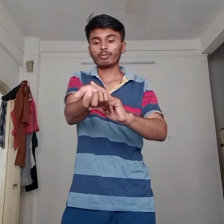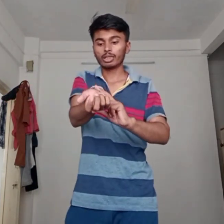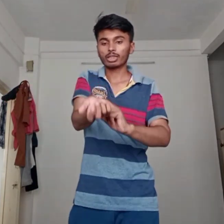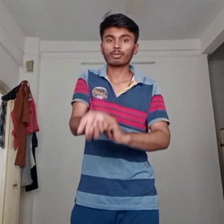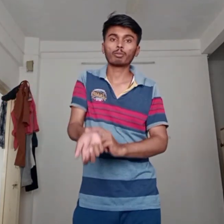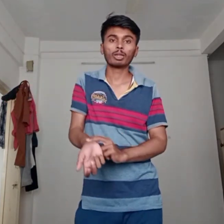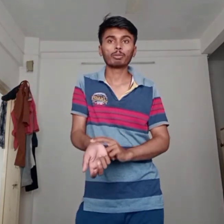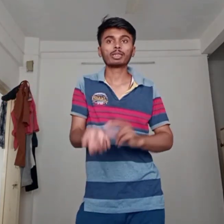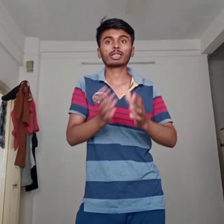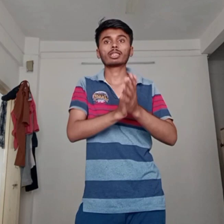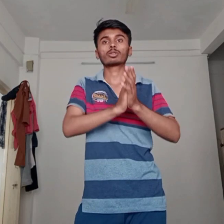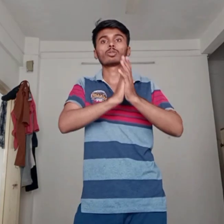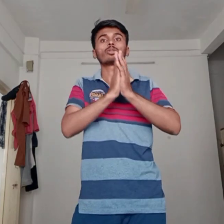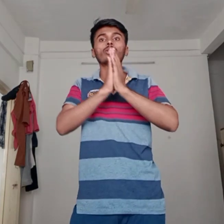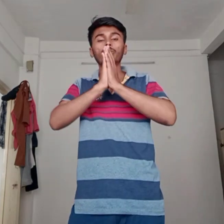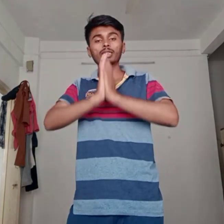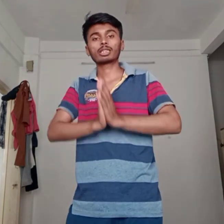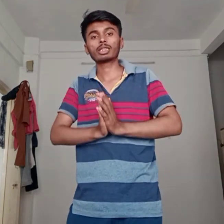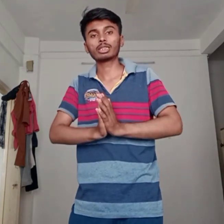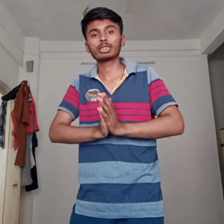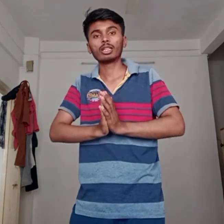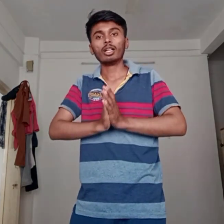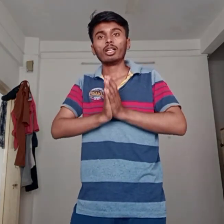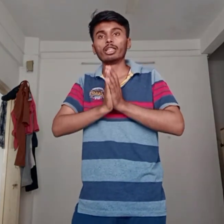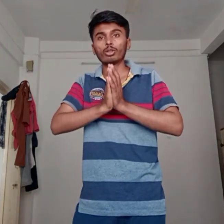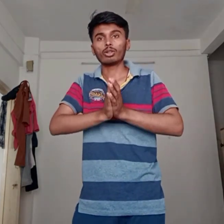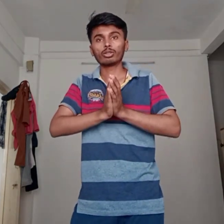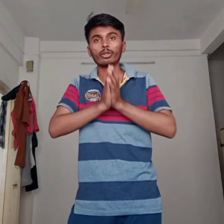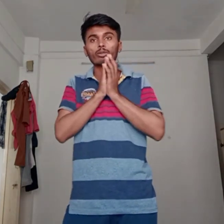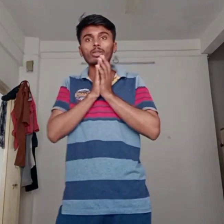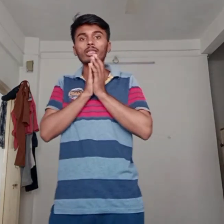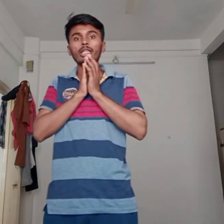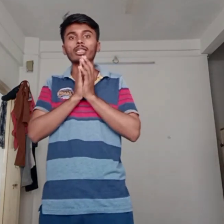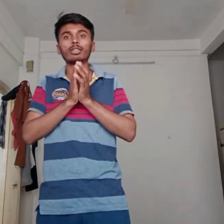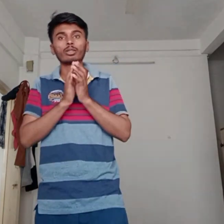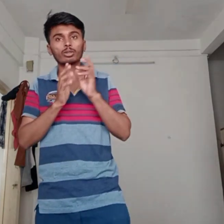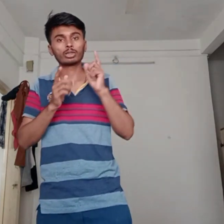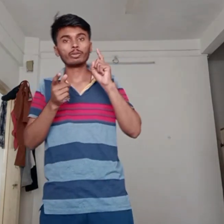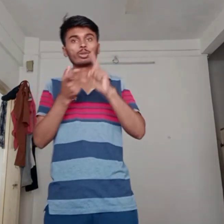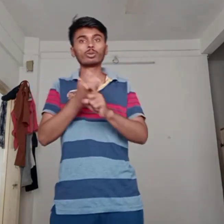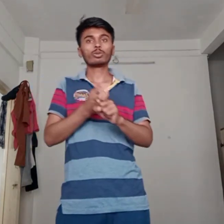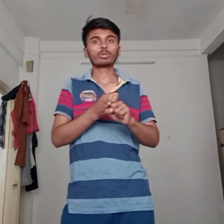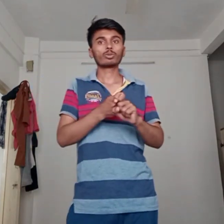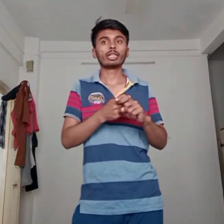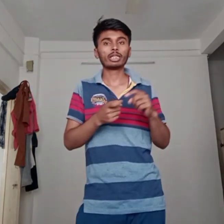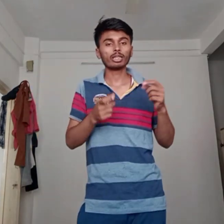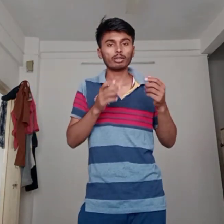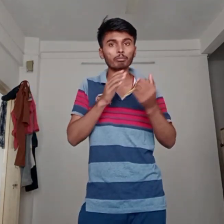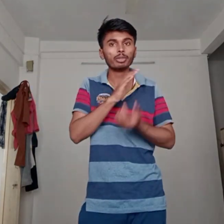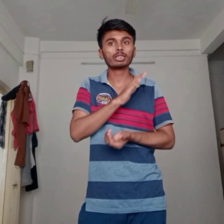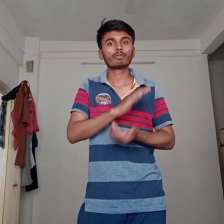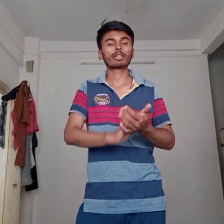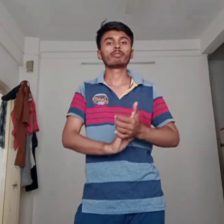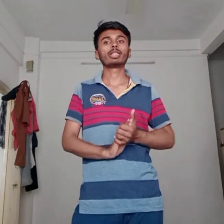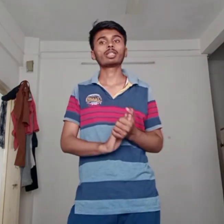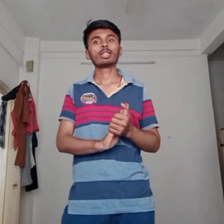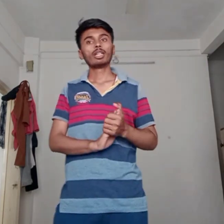measure the pulse rate. So the pulse rate is in normal like 72 to 80 beats per minute.